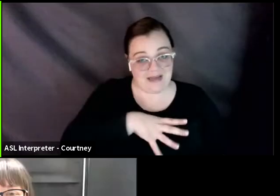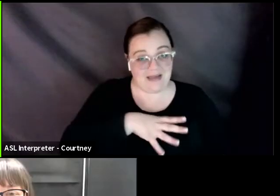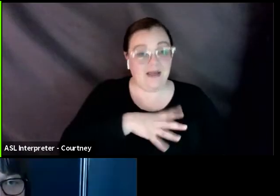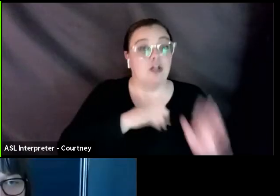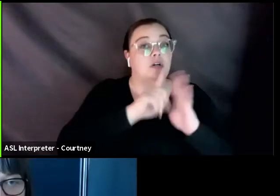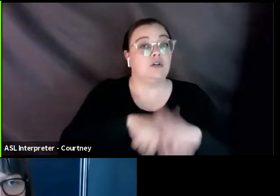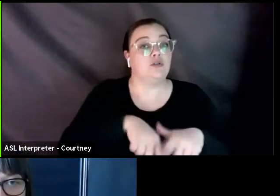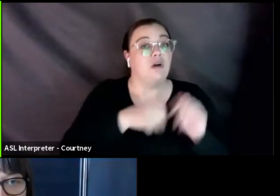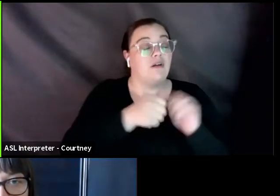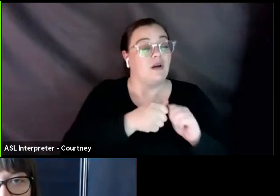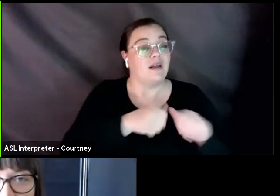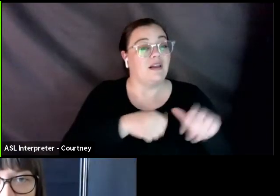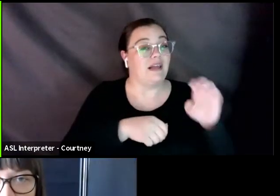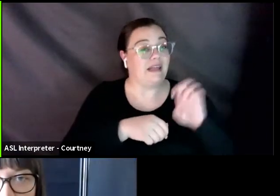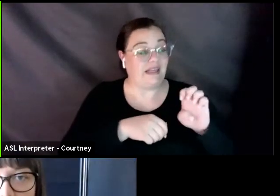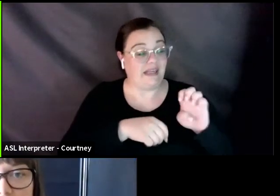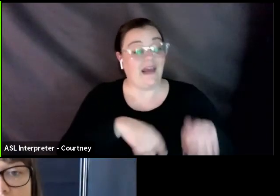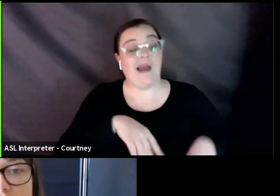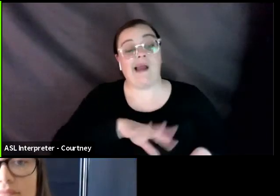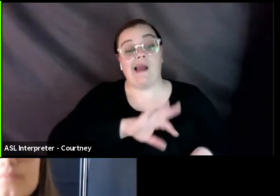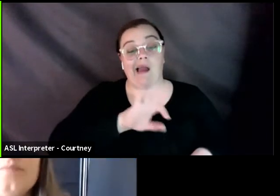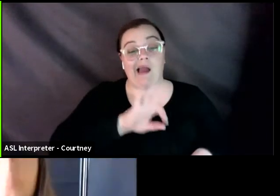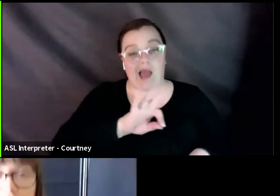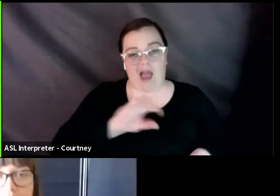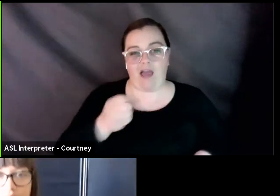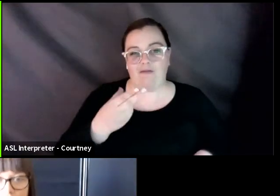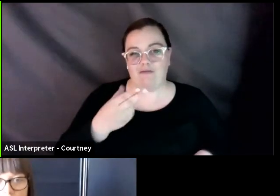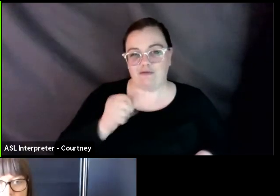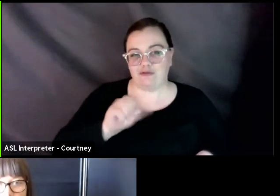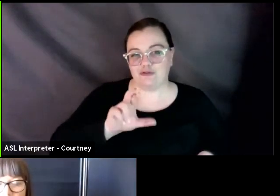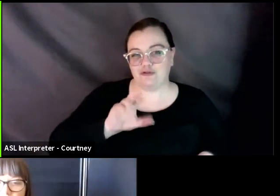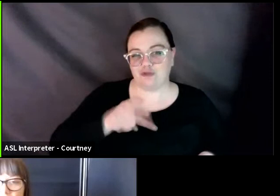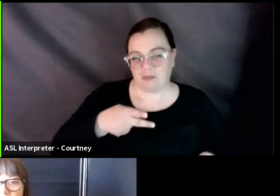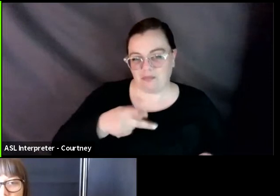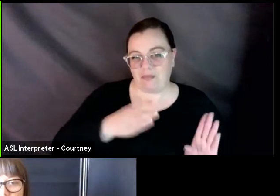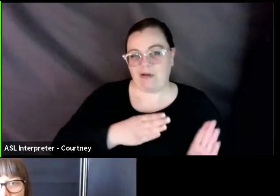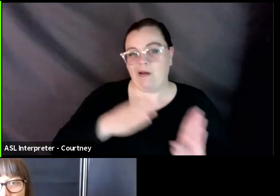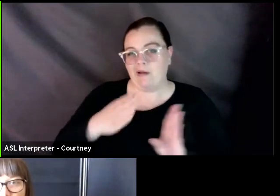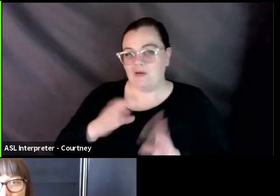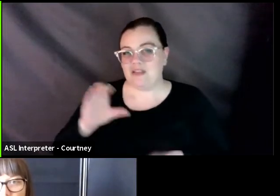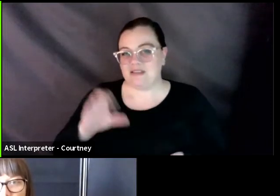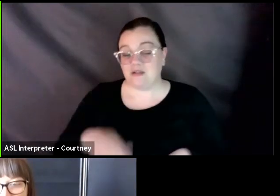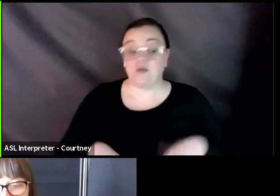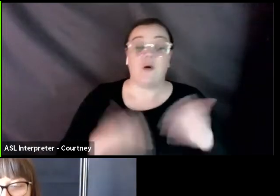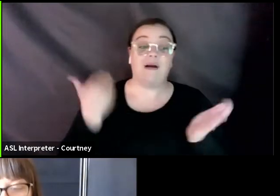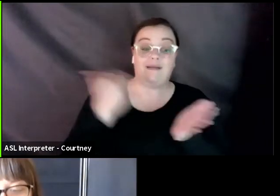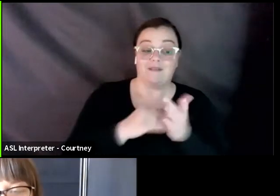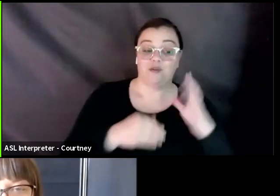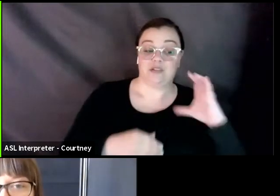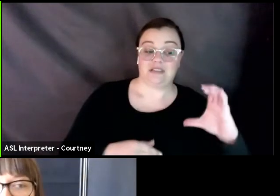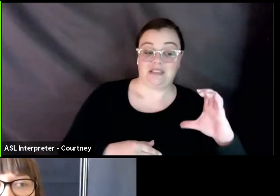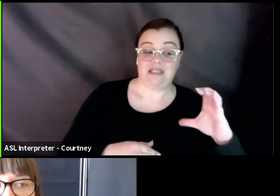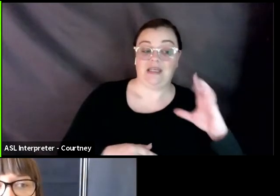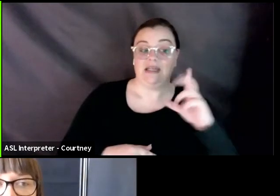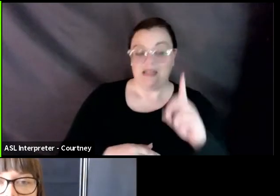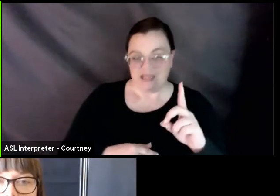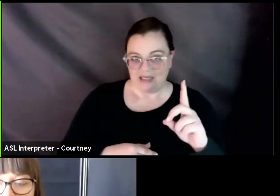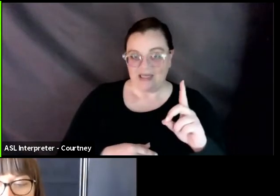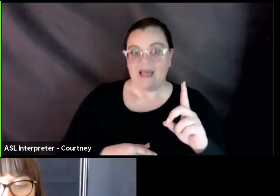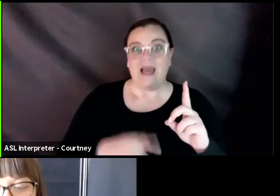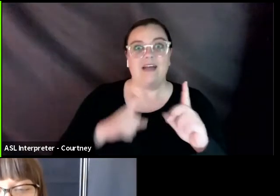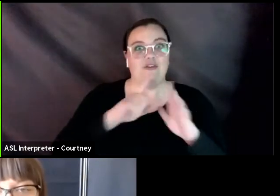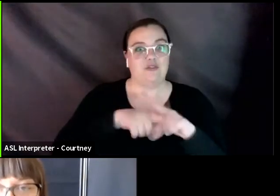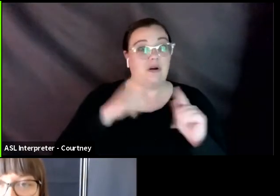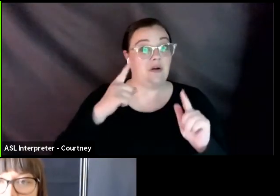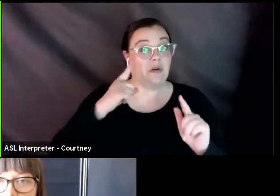F sharp above middle C. So it goes C, D, First bridge for a guy, it's getting real high,